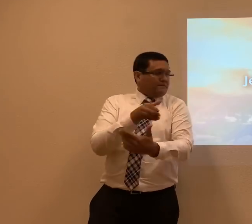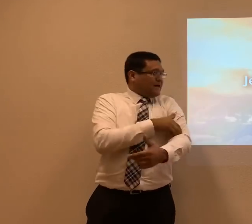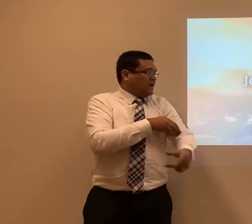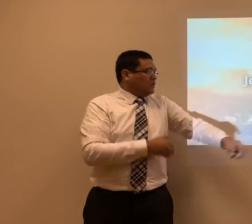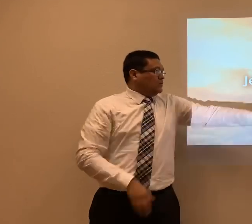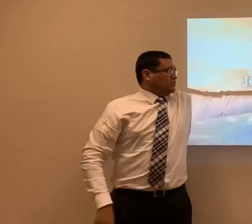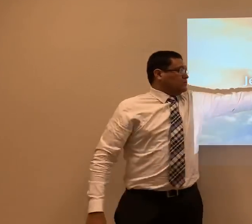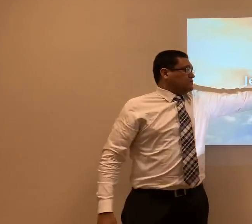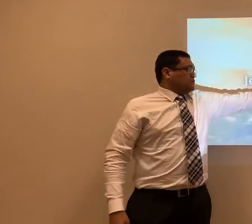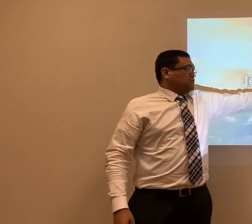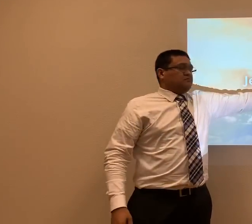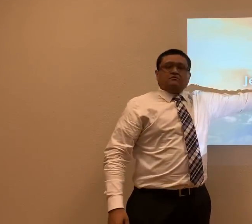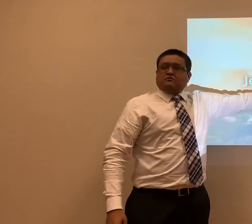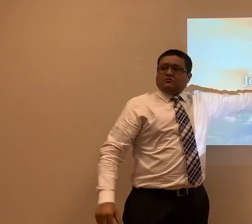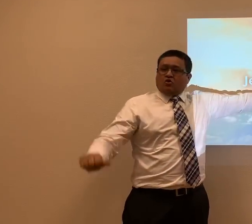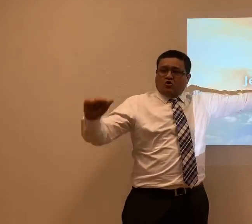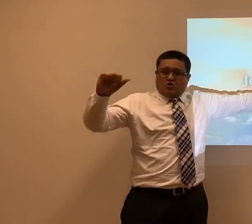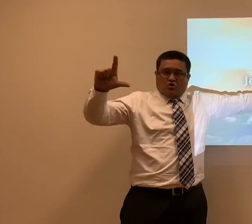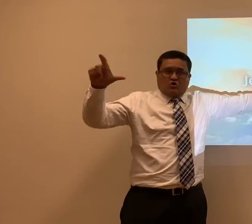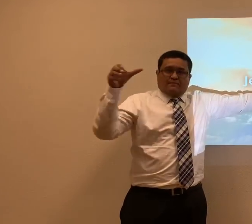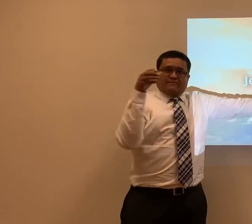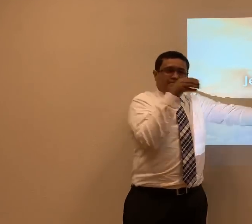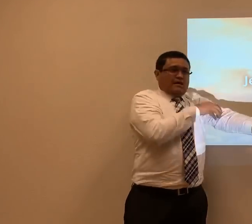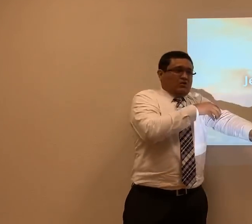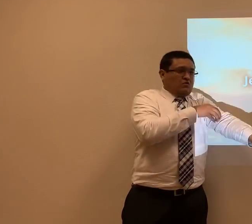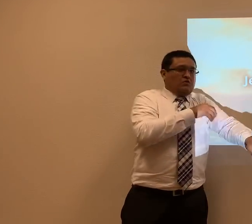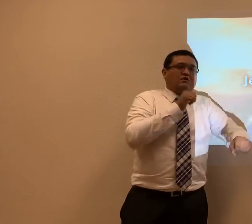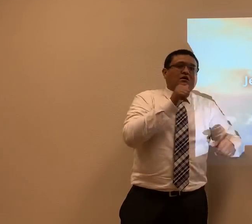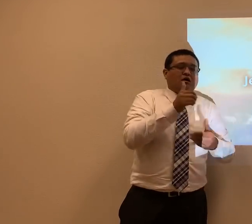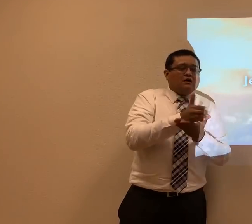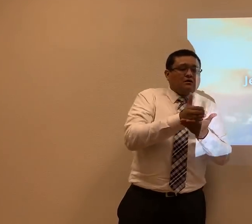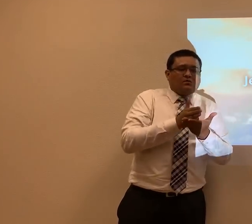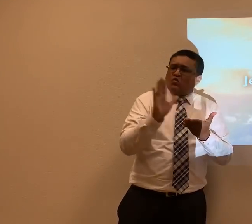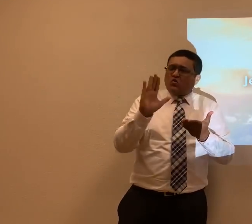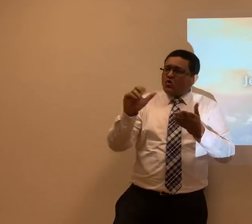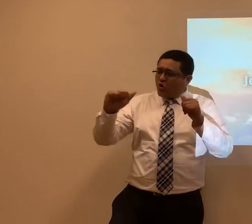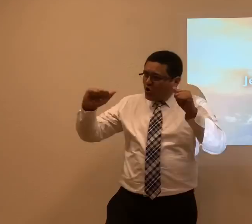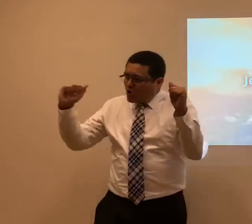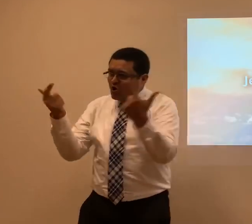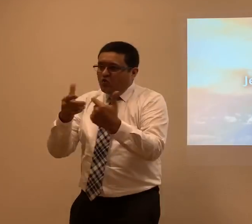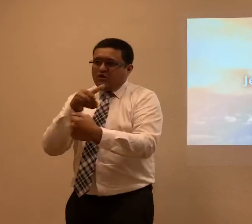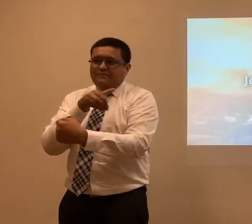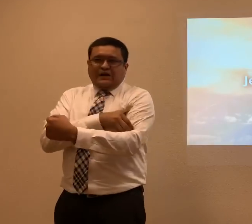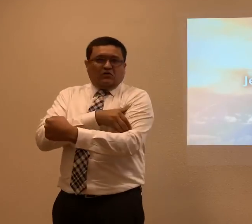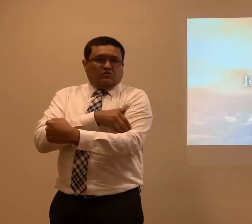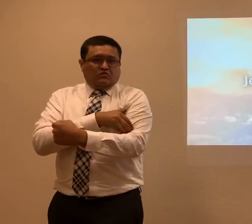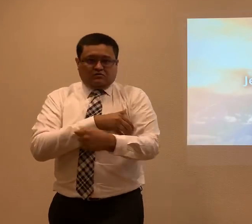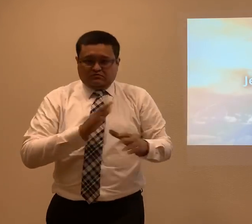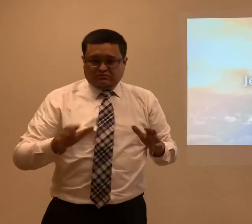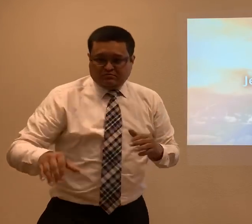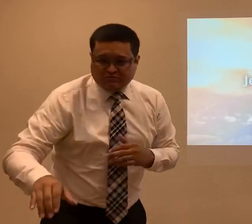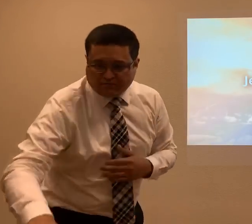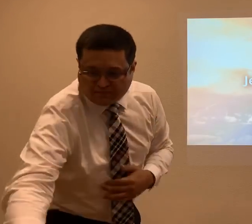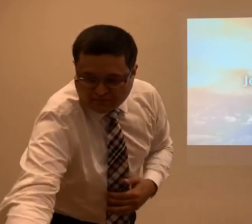Jesus had all power. All power. Not just some power, but he had all